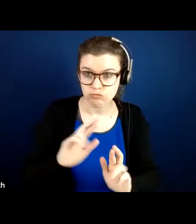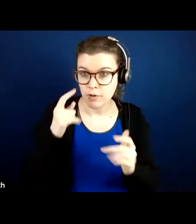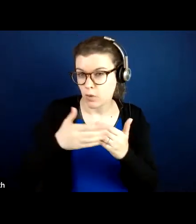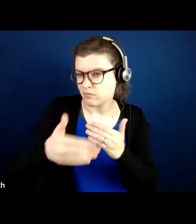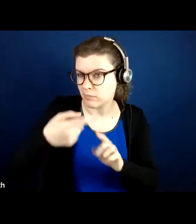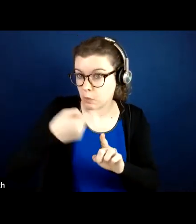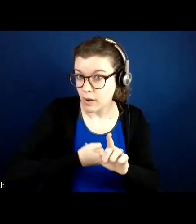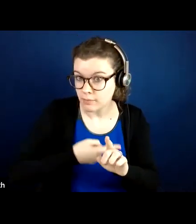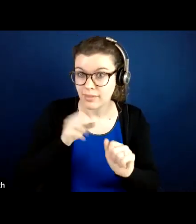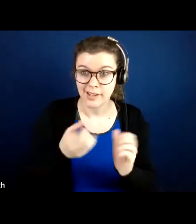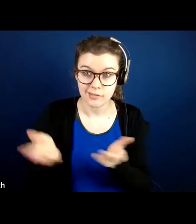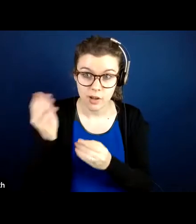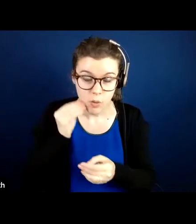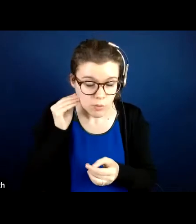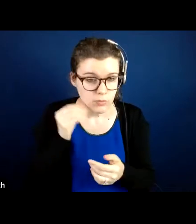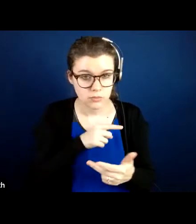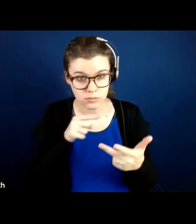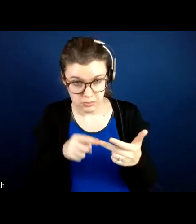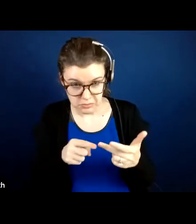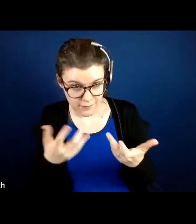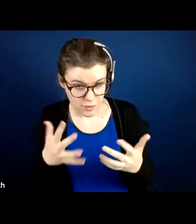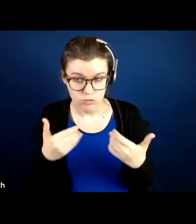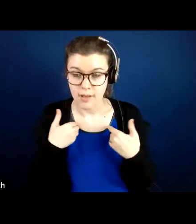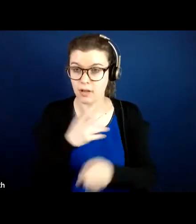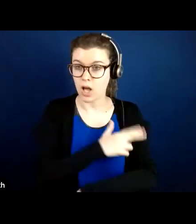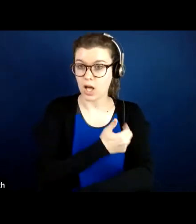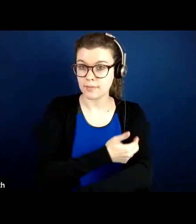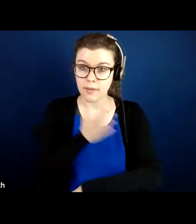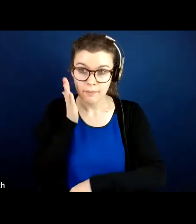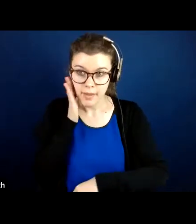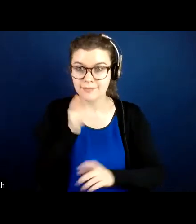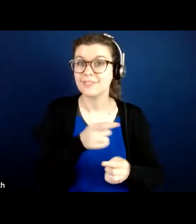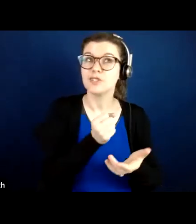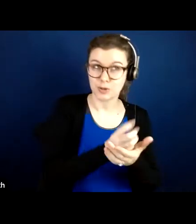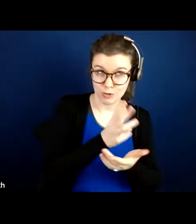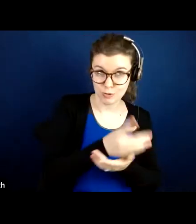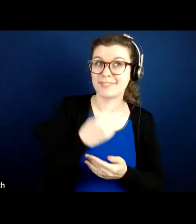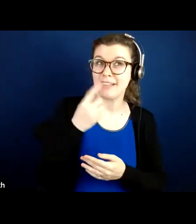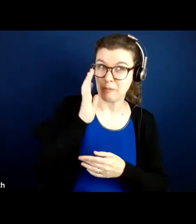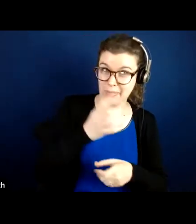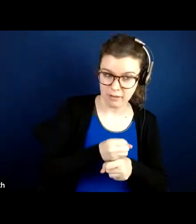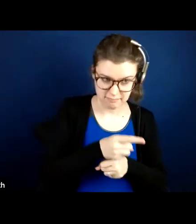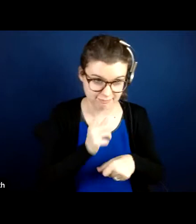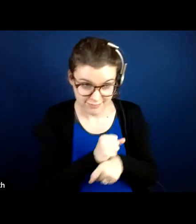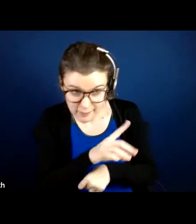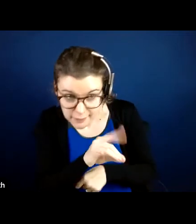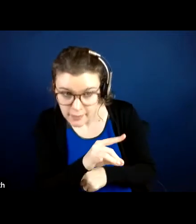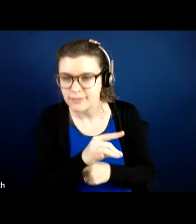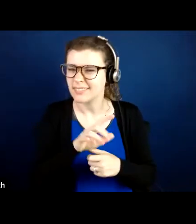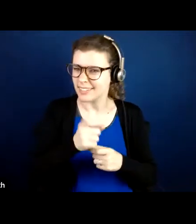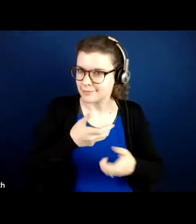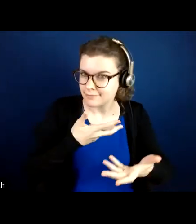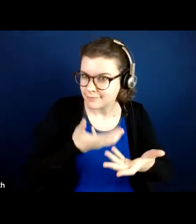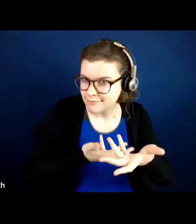to go home with? Do they have that hospital bed that the social worker was supposed to work on getting a hold of for them?